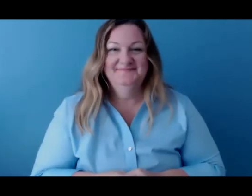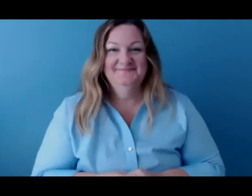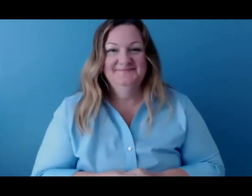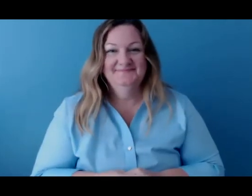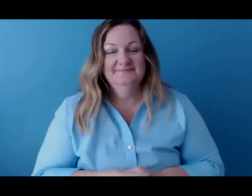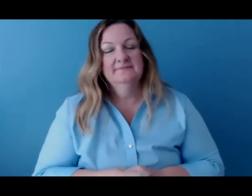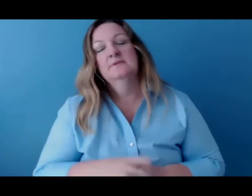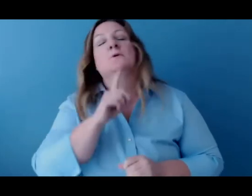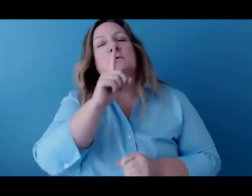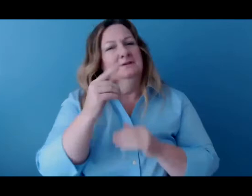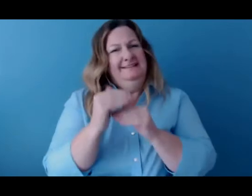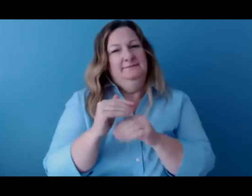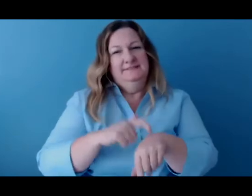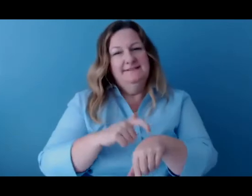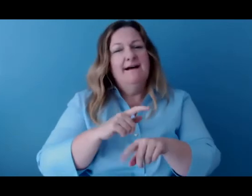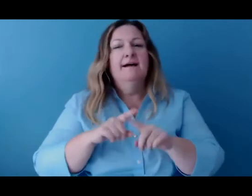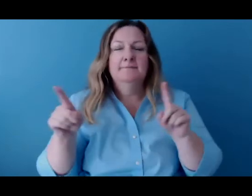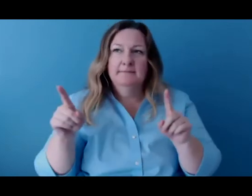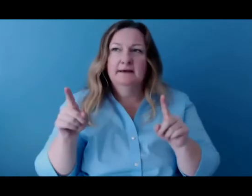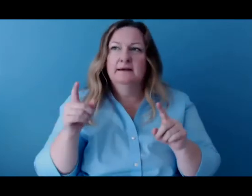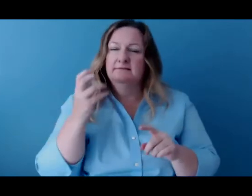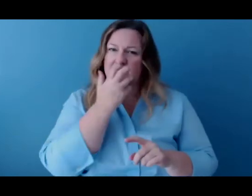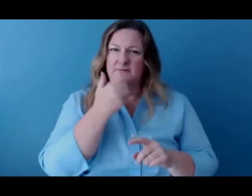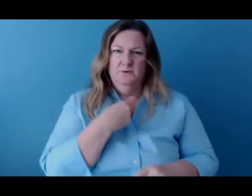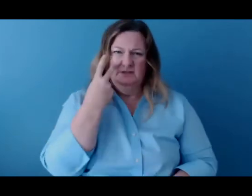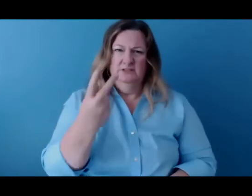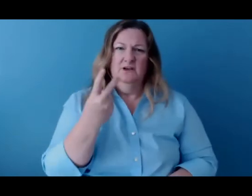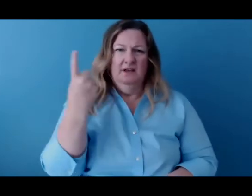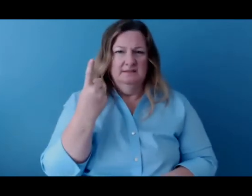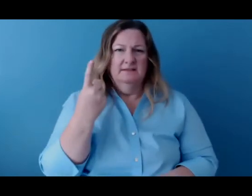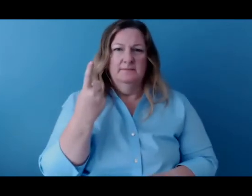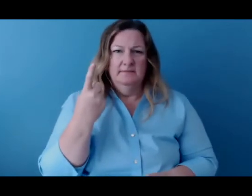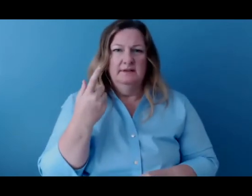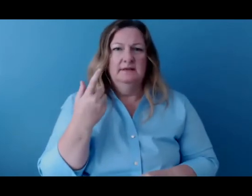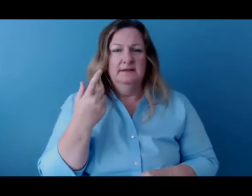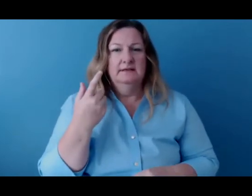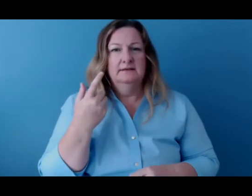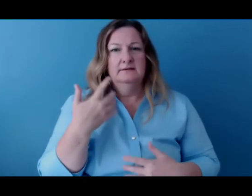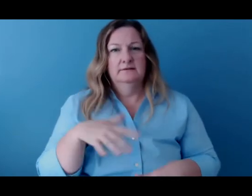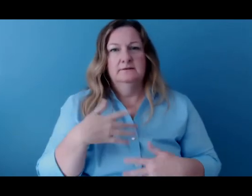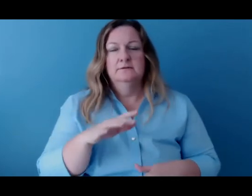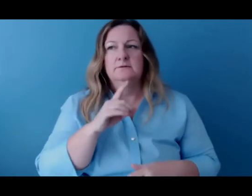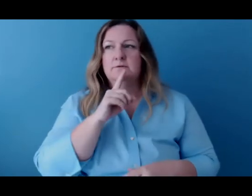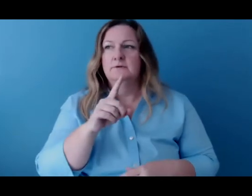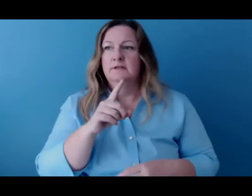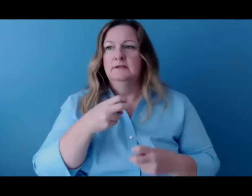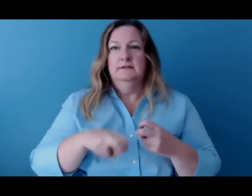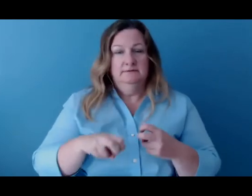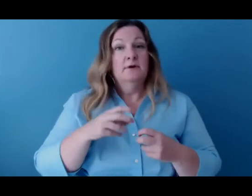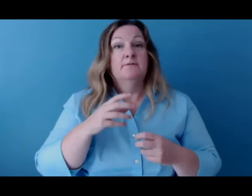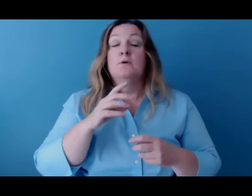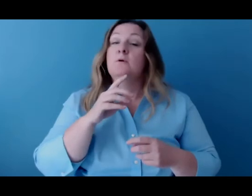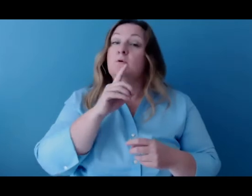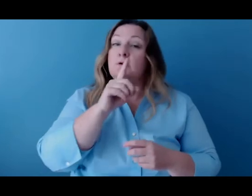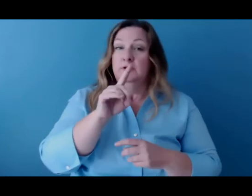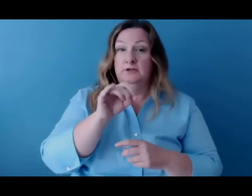We saw something really great with former Governor John Huntsman. He made mental health one of his big